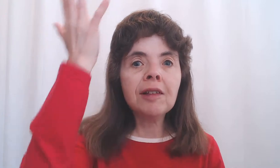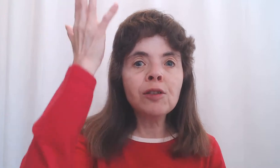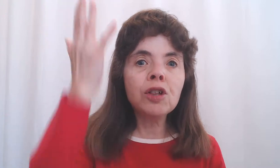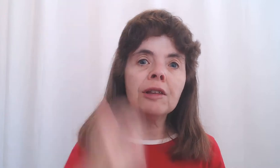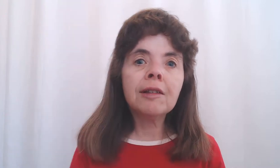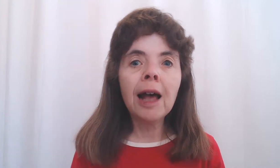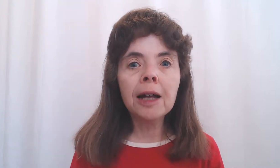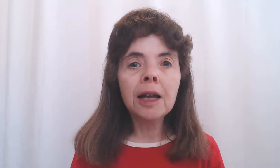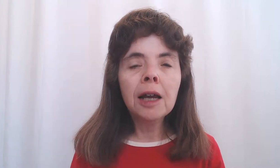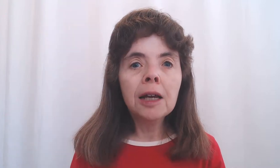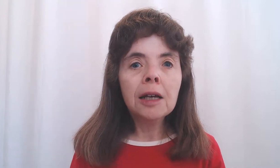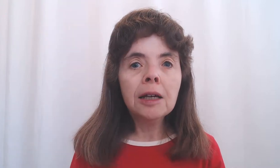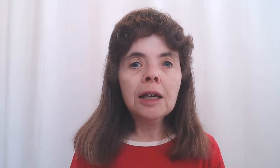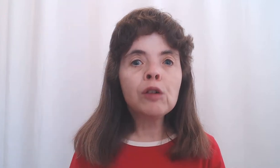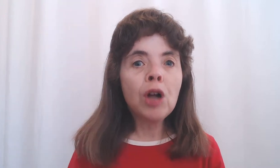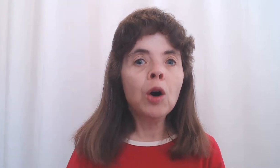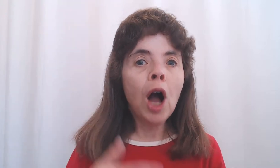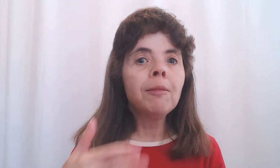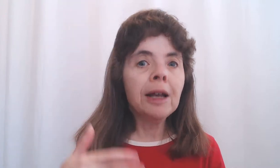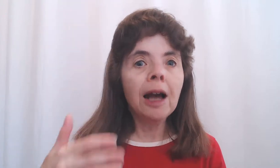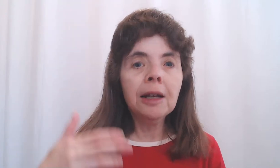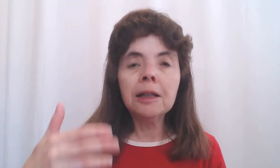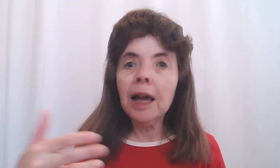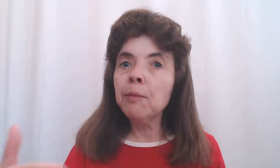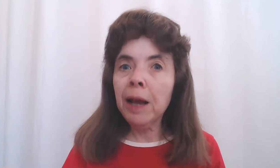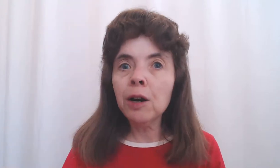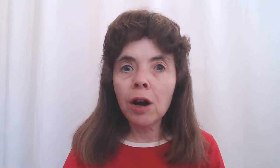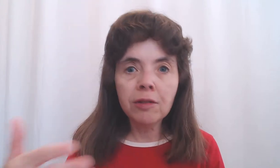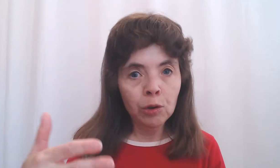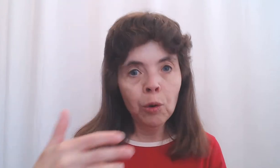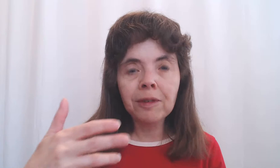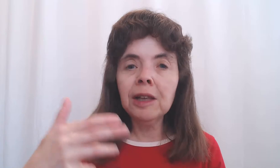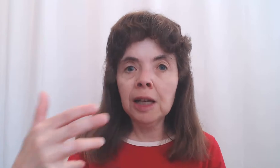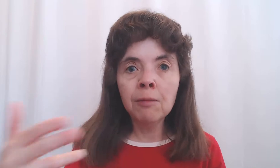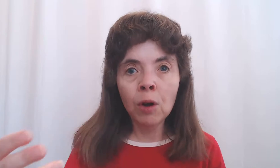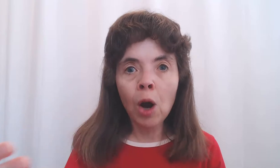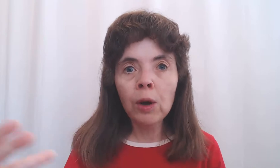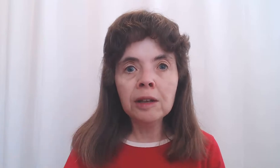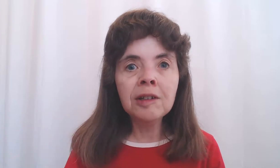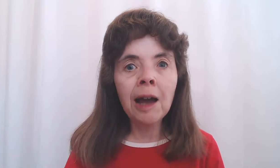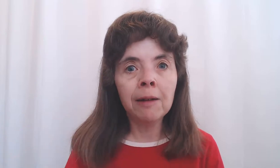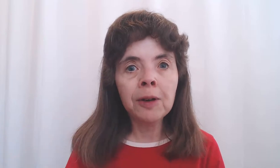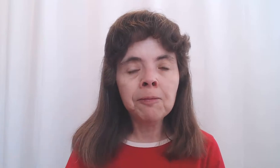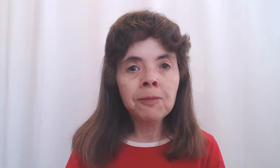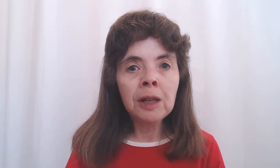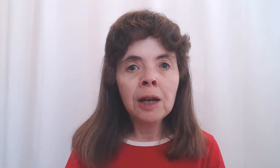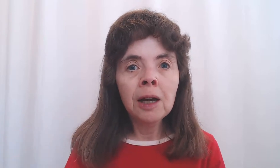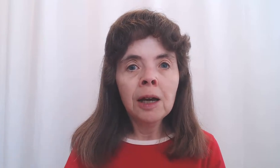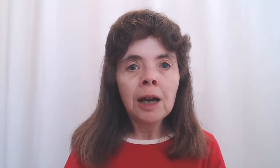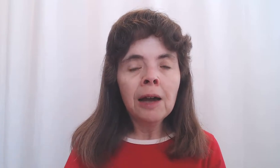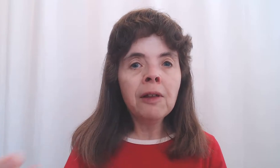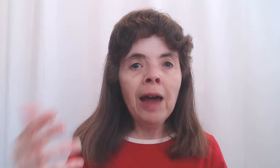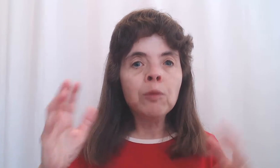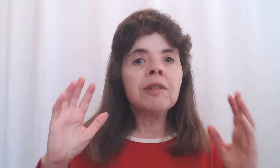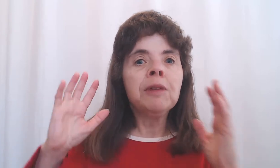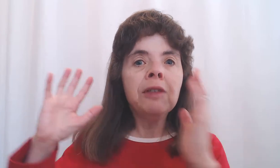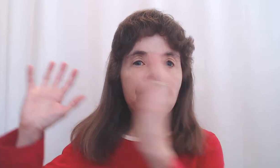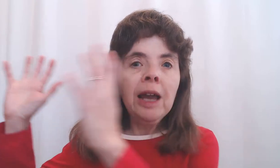ascension said, he shall come again in like manner as you have seen him go into heaven. And then that was something that they